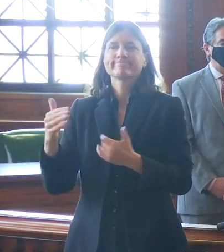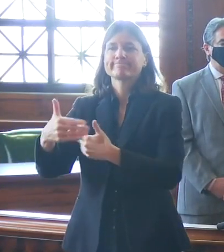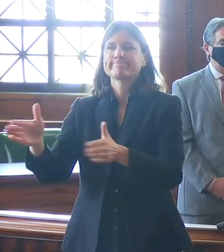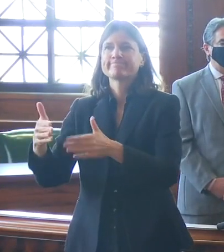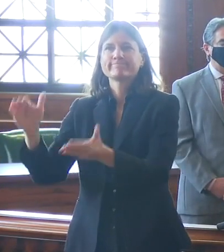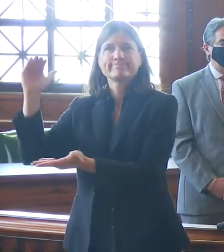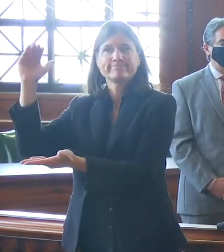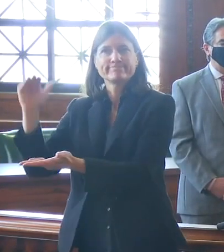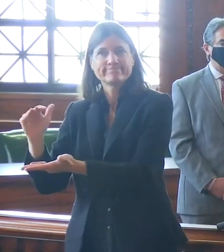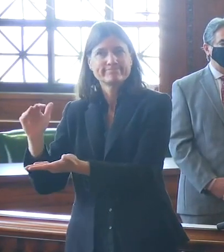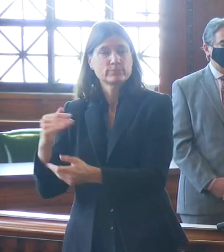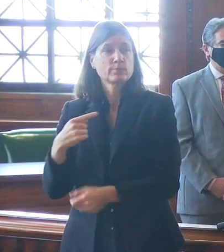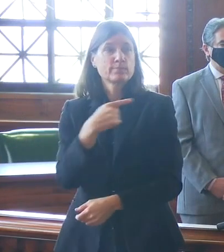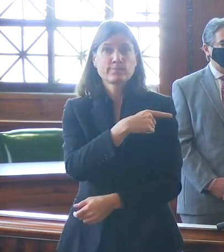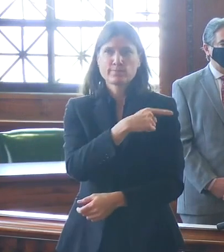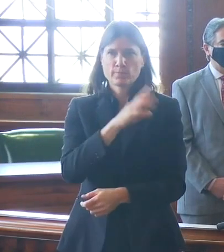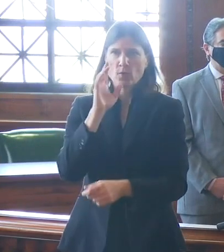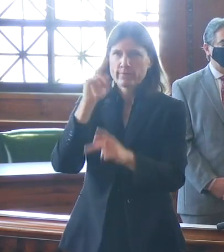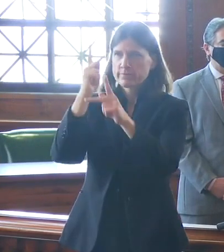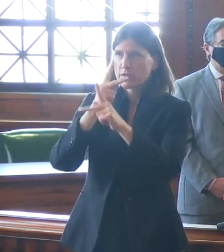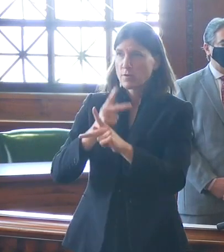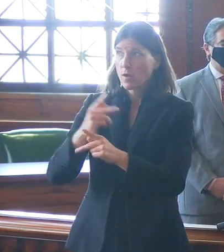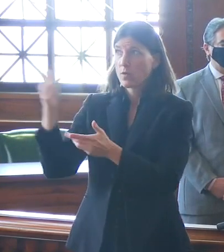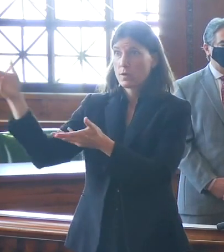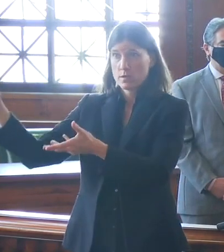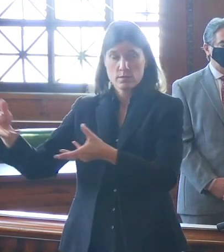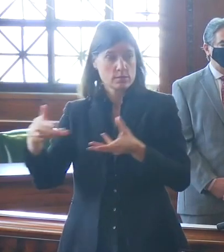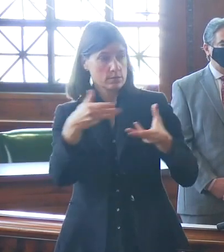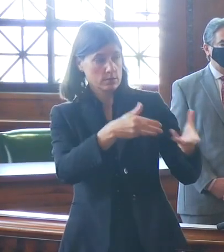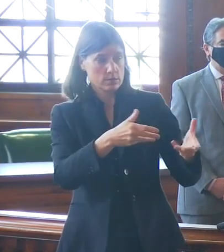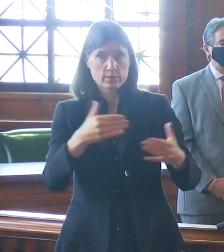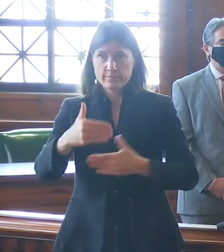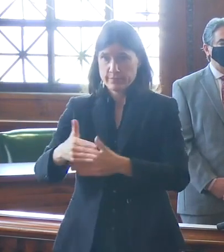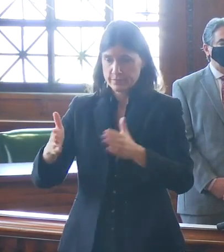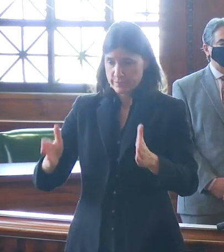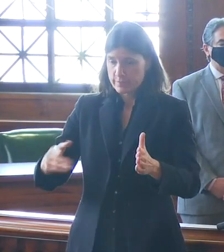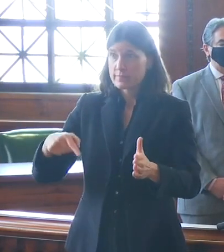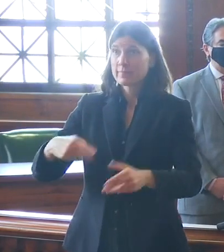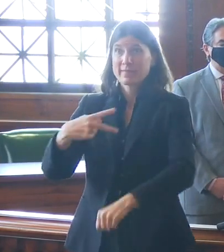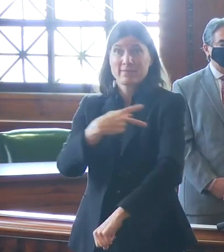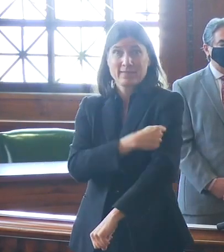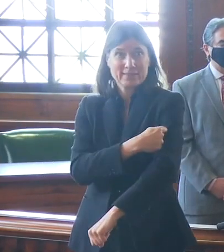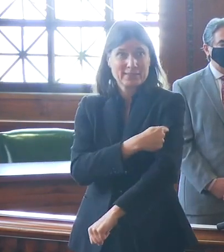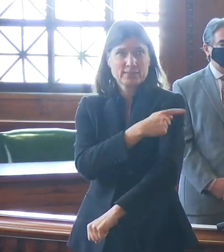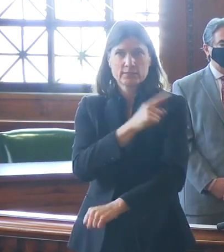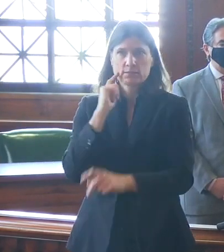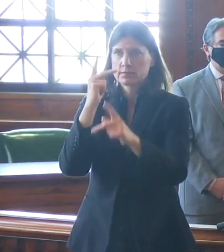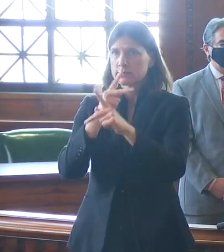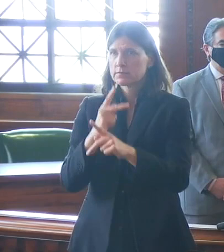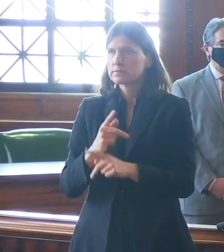But given the numbers of vaccines we'll be getting, that likely will be healthcare workers only, and